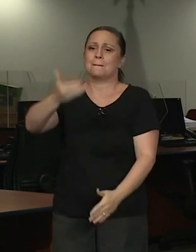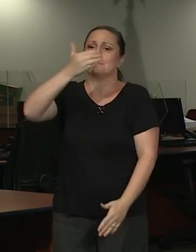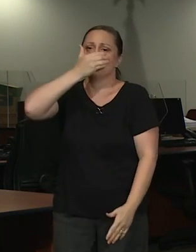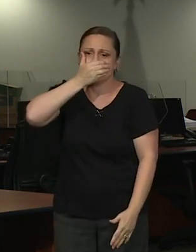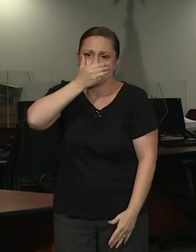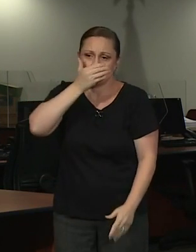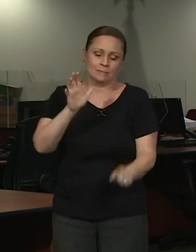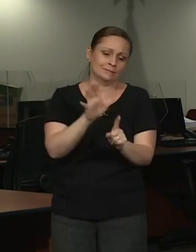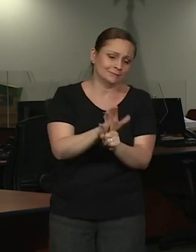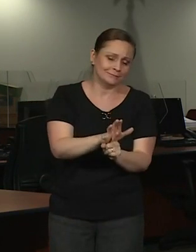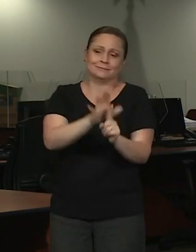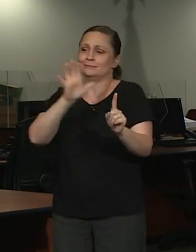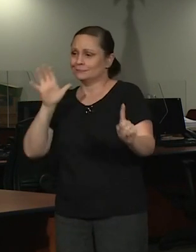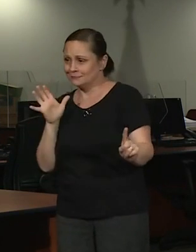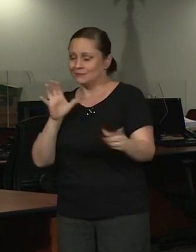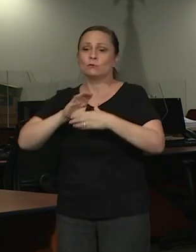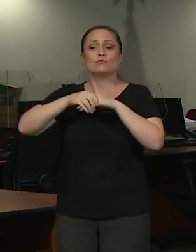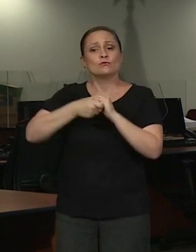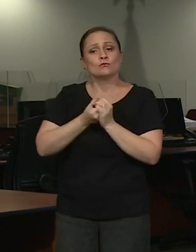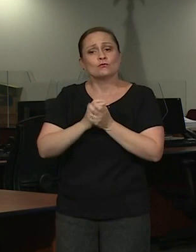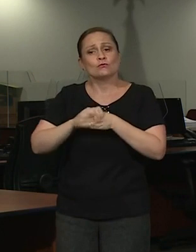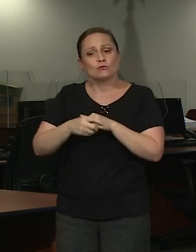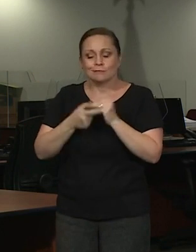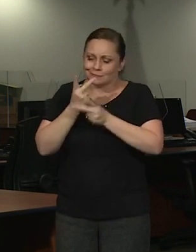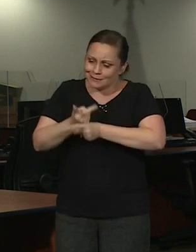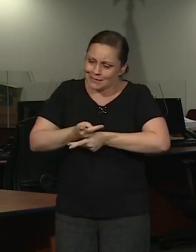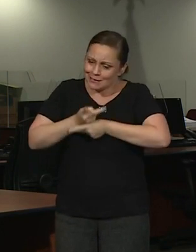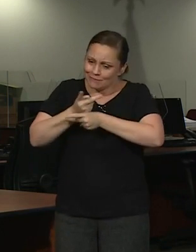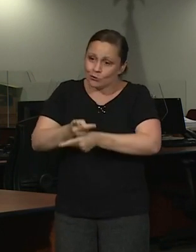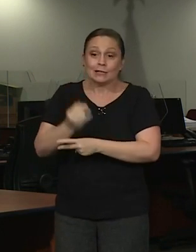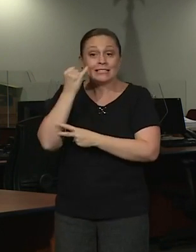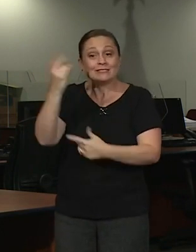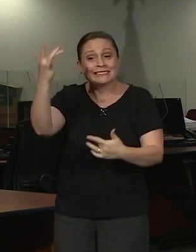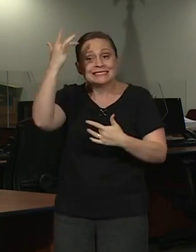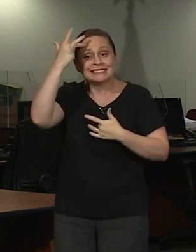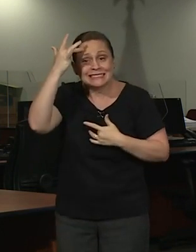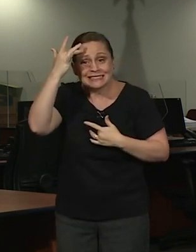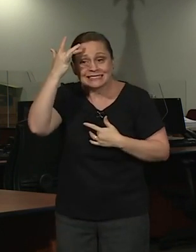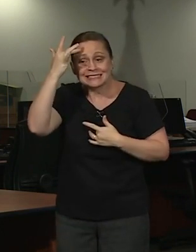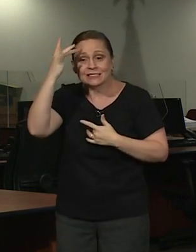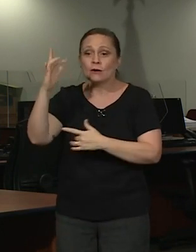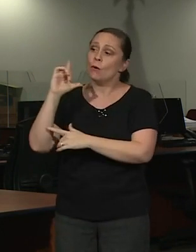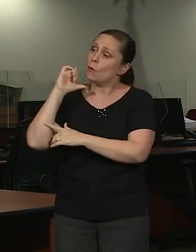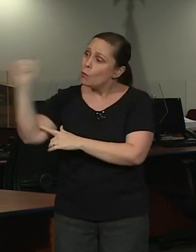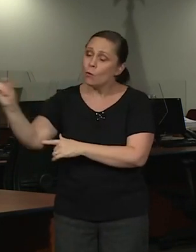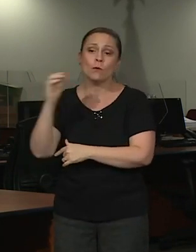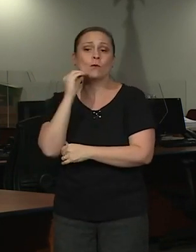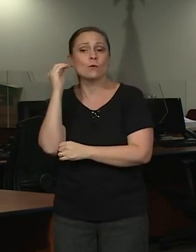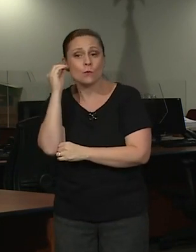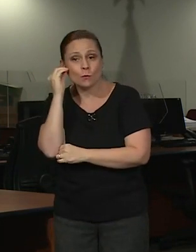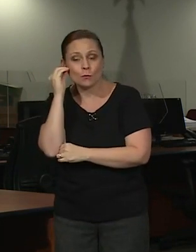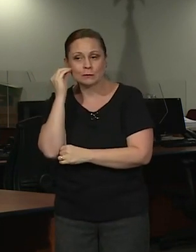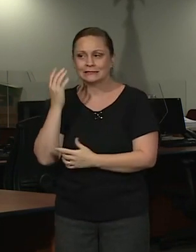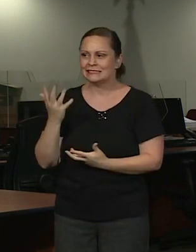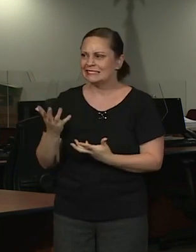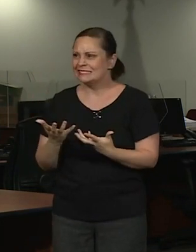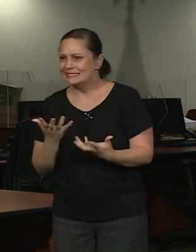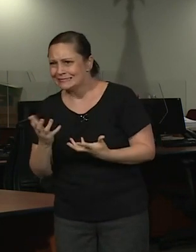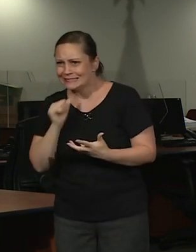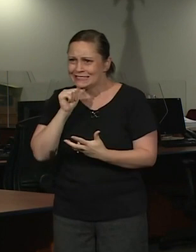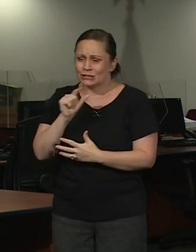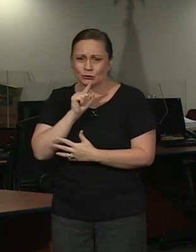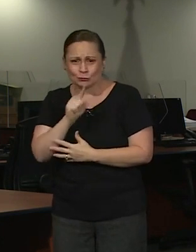people. Wash your hands. Be careful. If you're sick, go home. If you have any doubt about whether you may